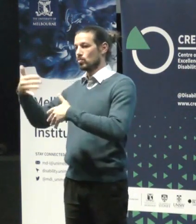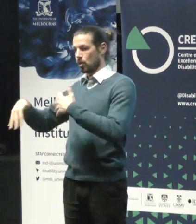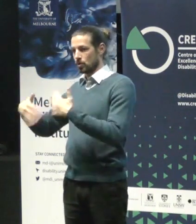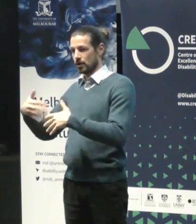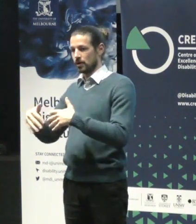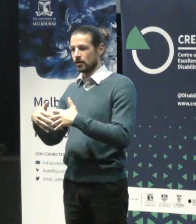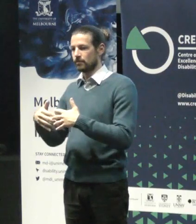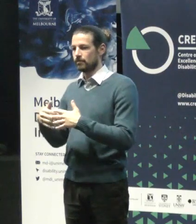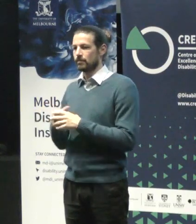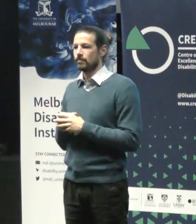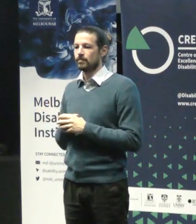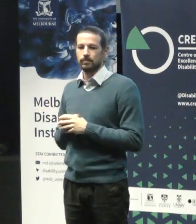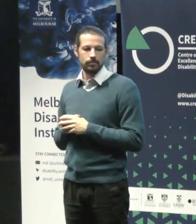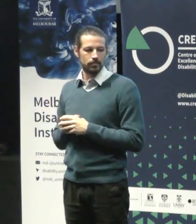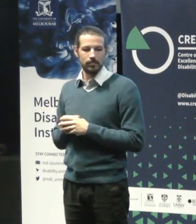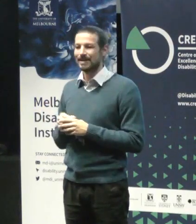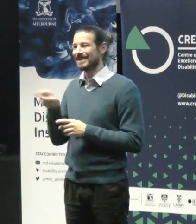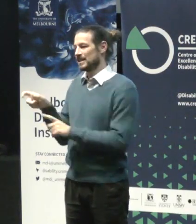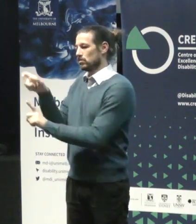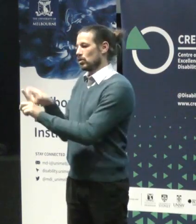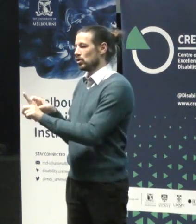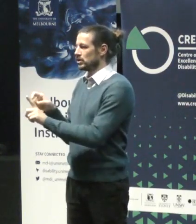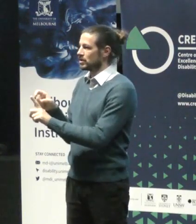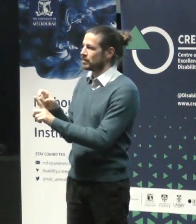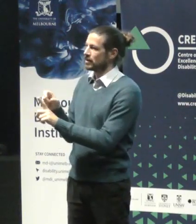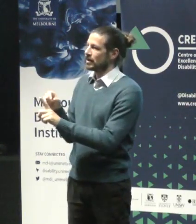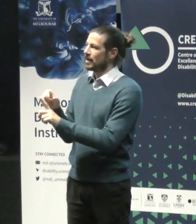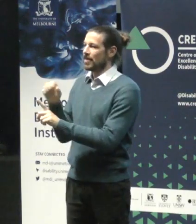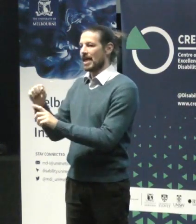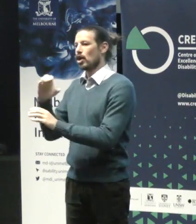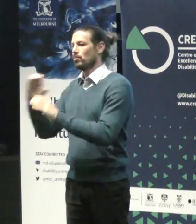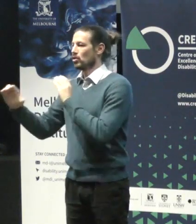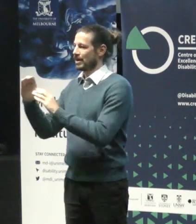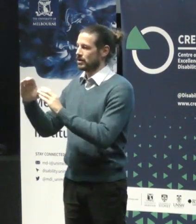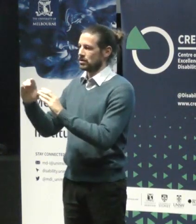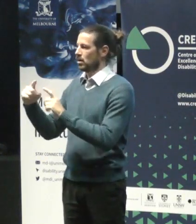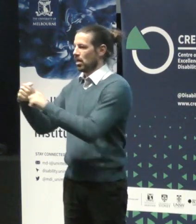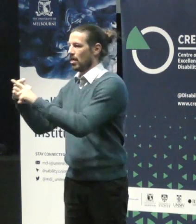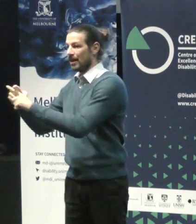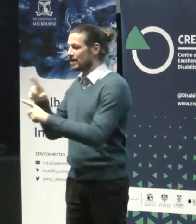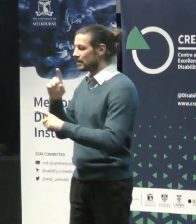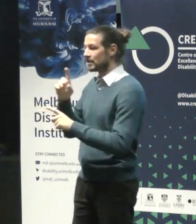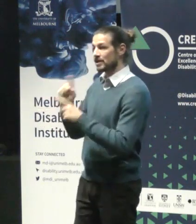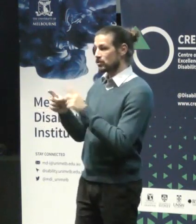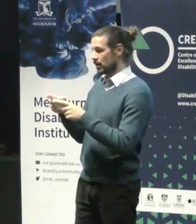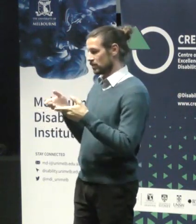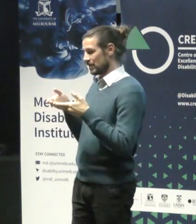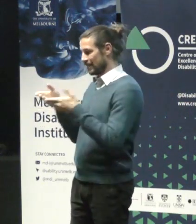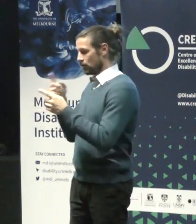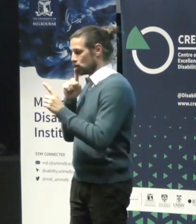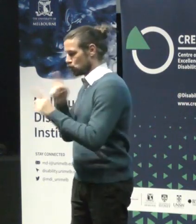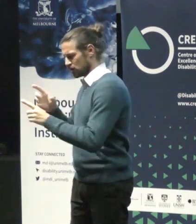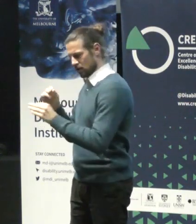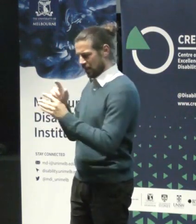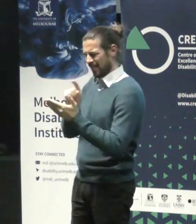So you don't know, this person in particular is very contradicted in the communication. She gives you an instruction. After that, she gives you a contrary instruction.